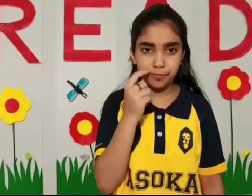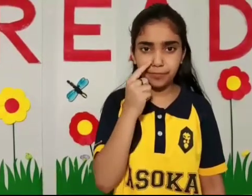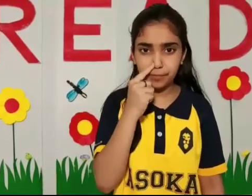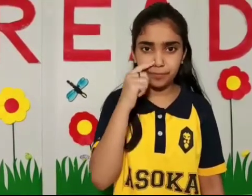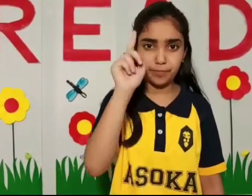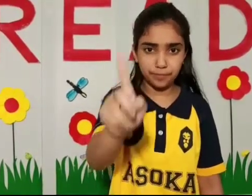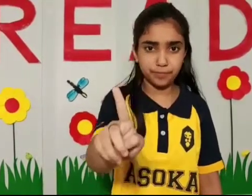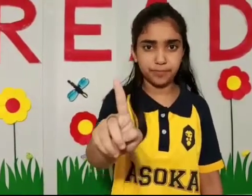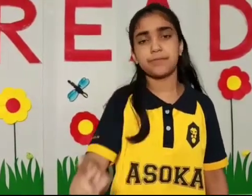grandmother.